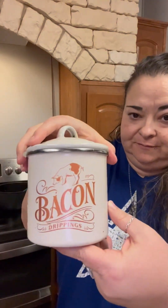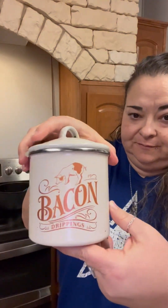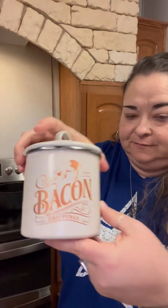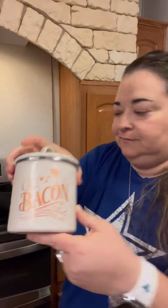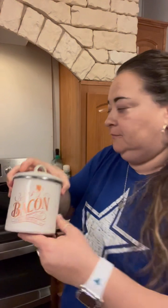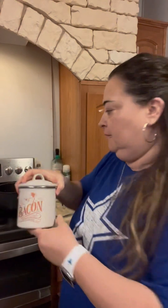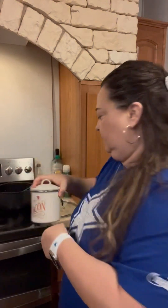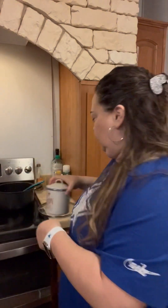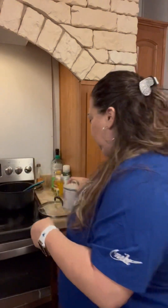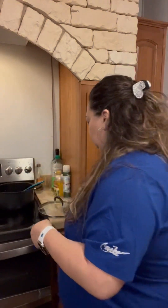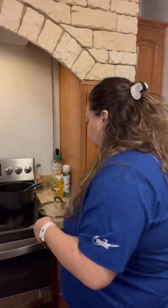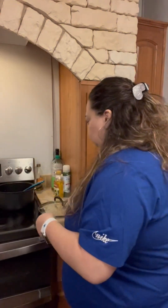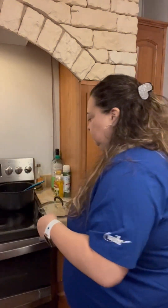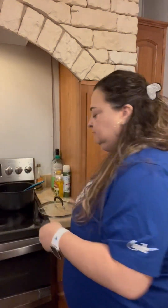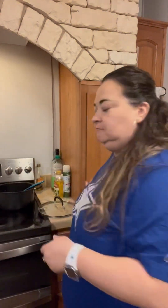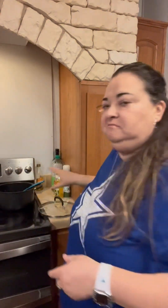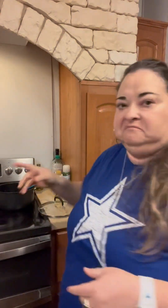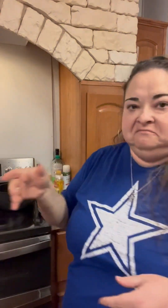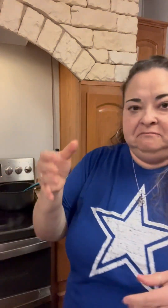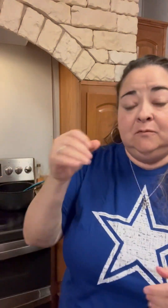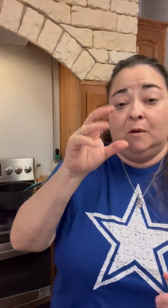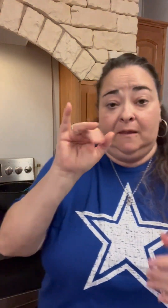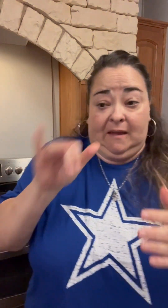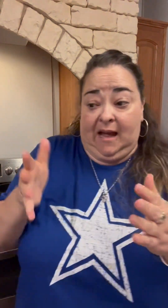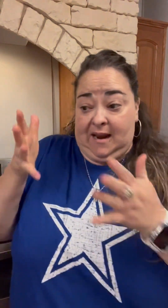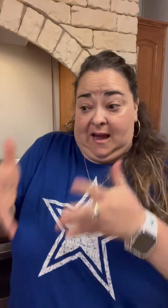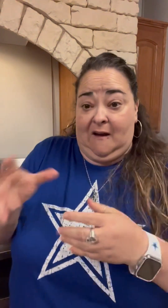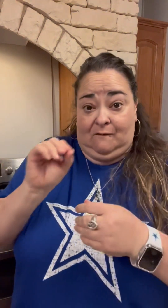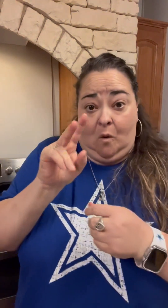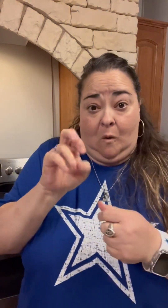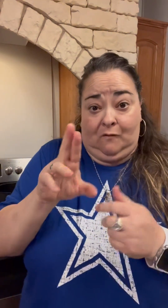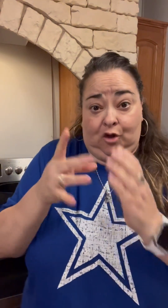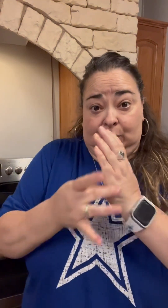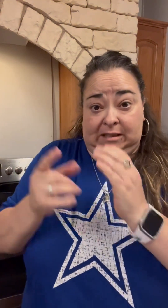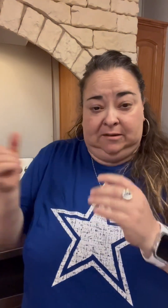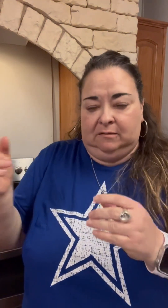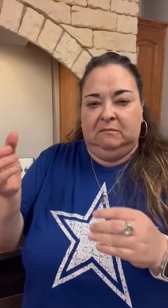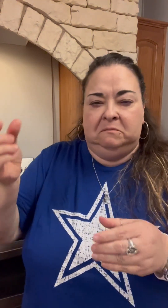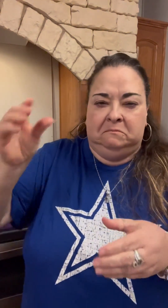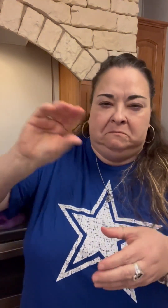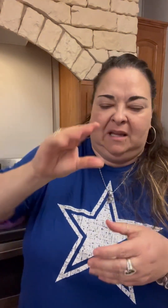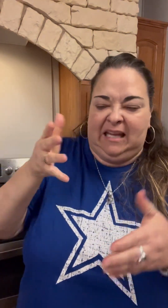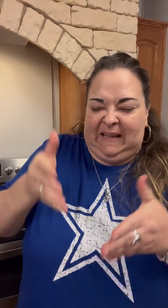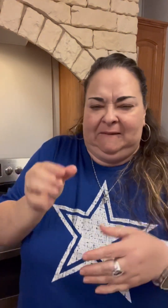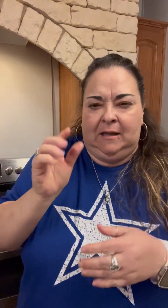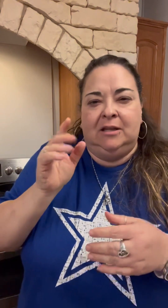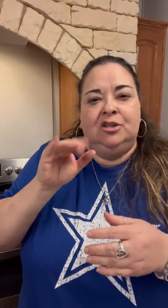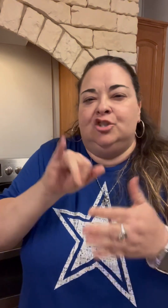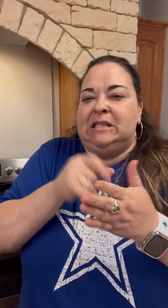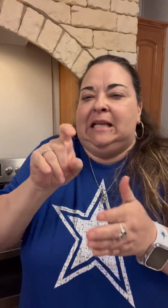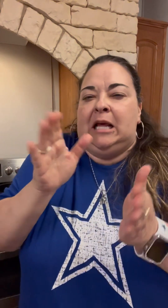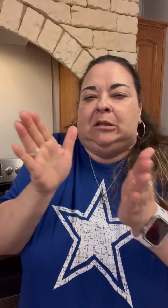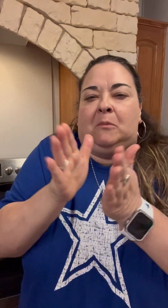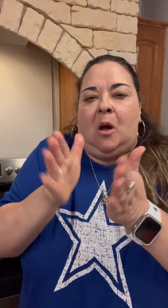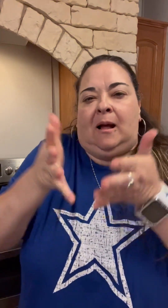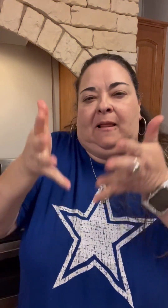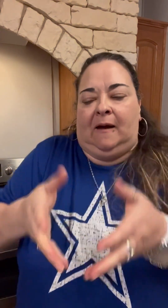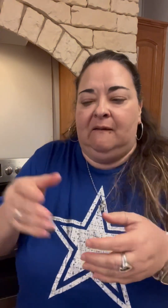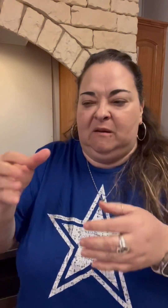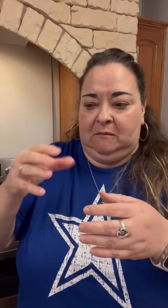got my bacon drippings pot here, and I'll use the leftover grease and pour it in.